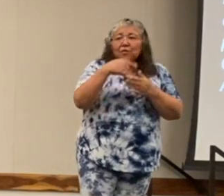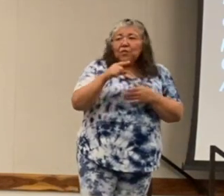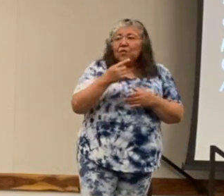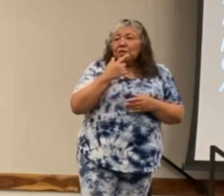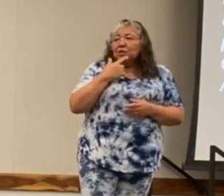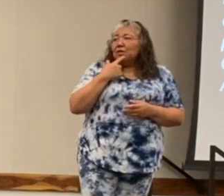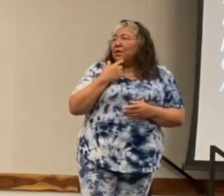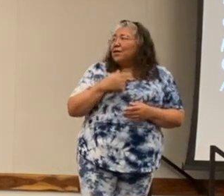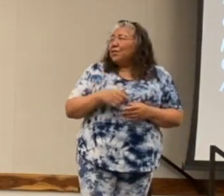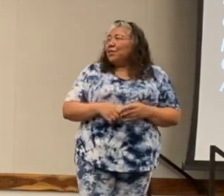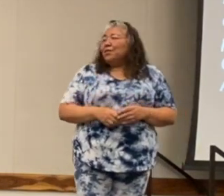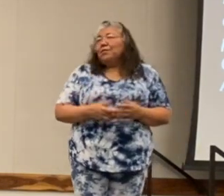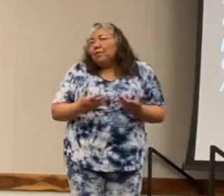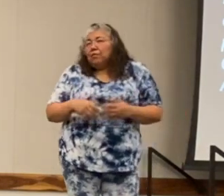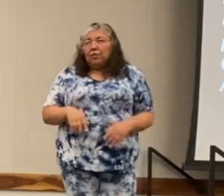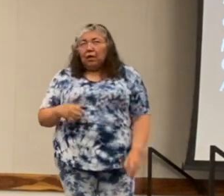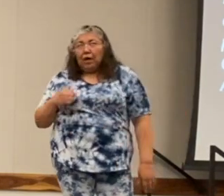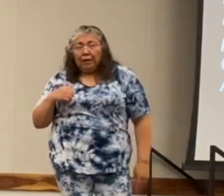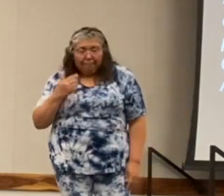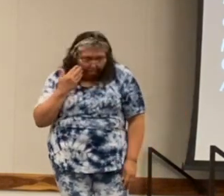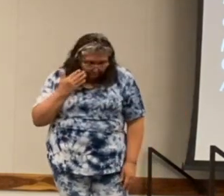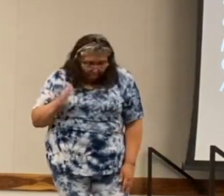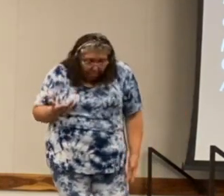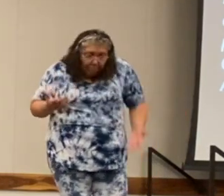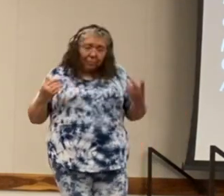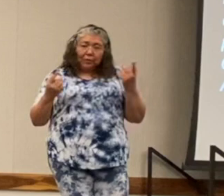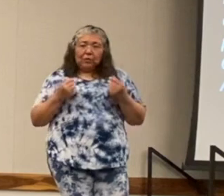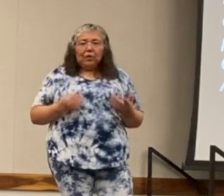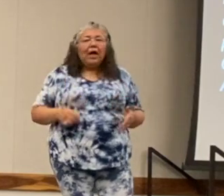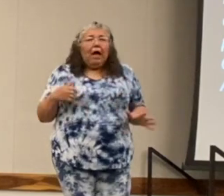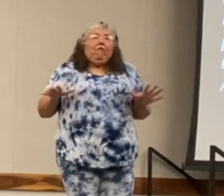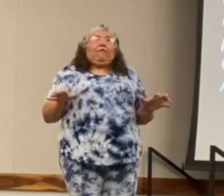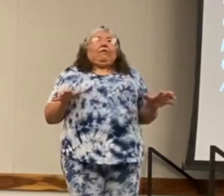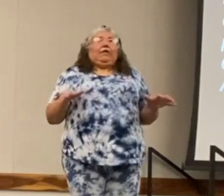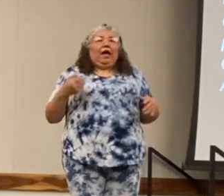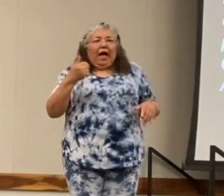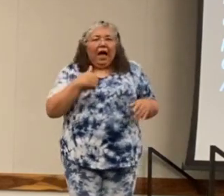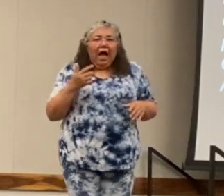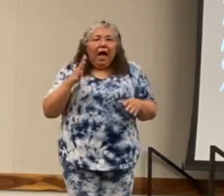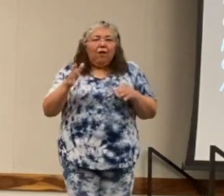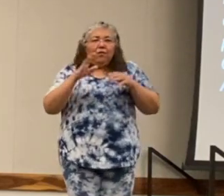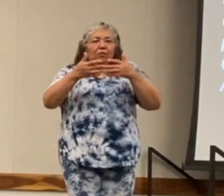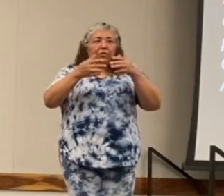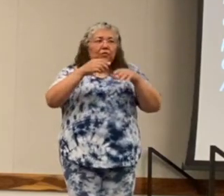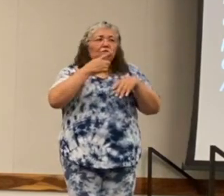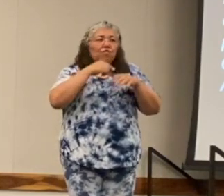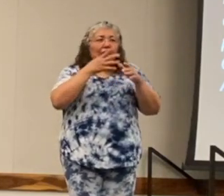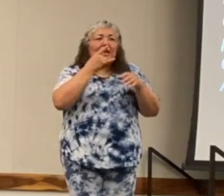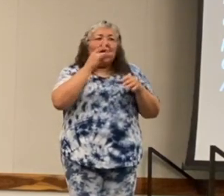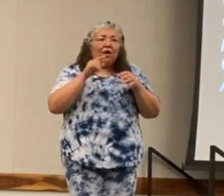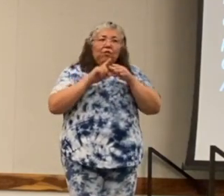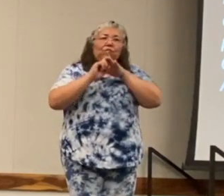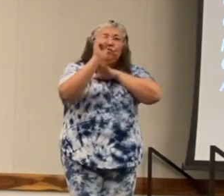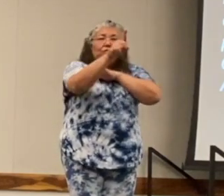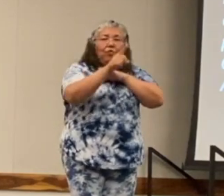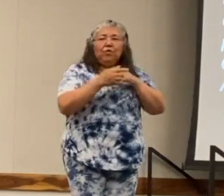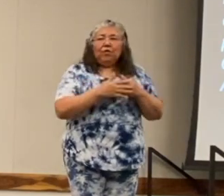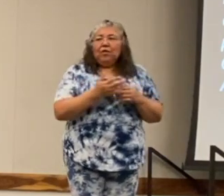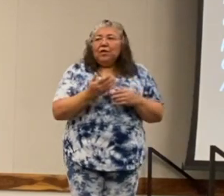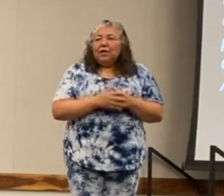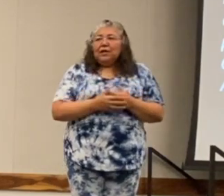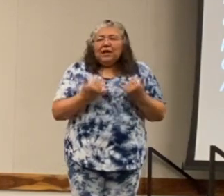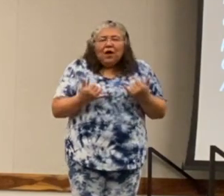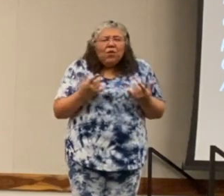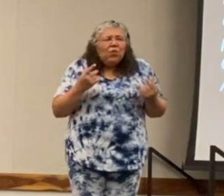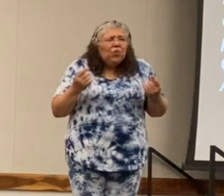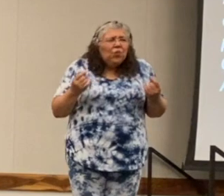like, I don't know what I would do. Freeze. I would run the red light. I wouldn't stop, right? What would you